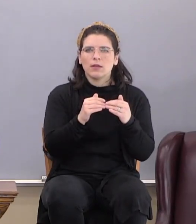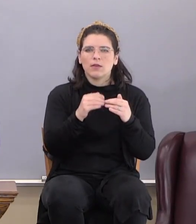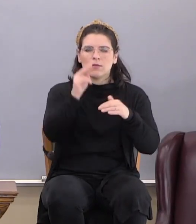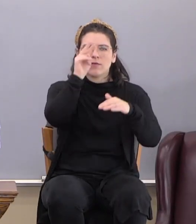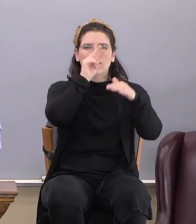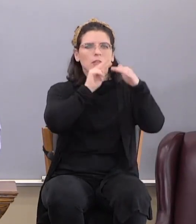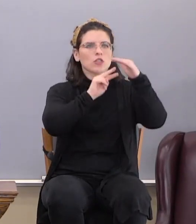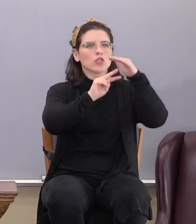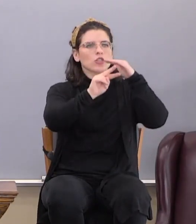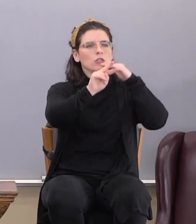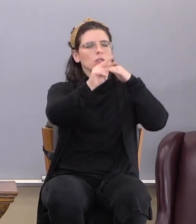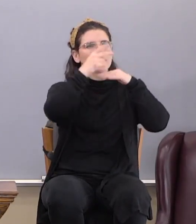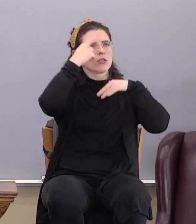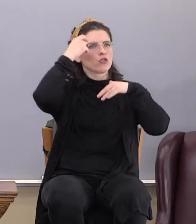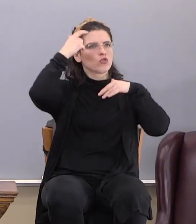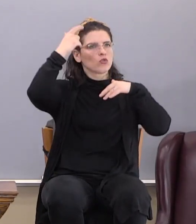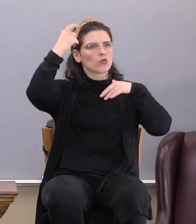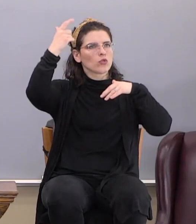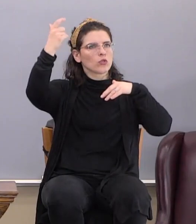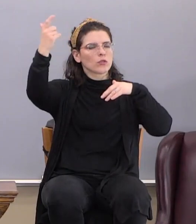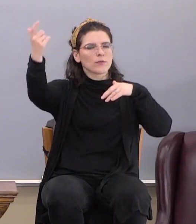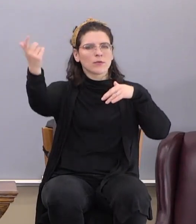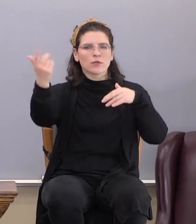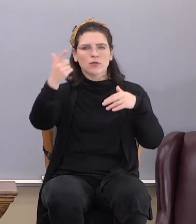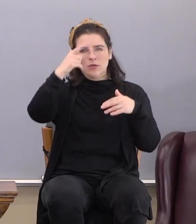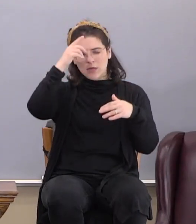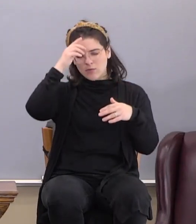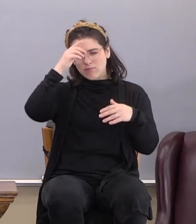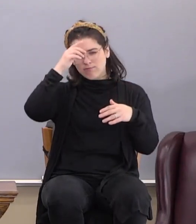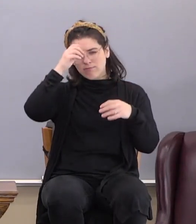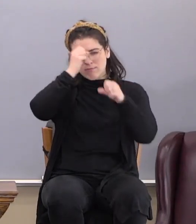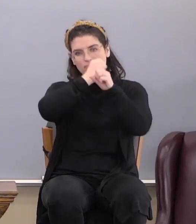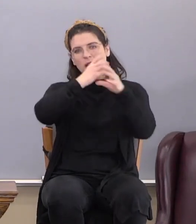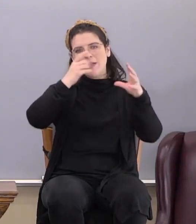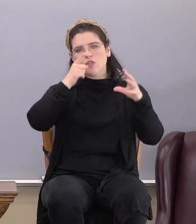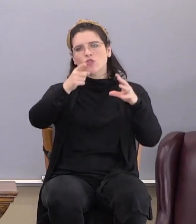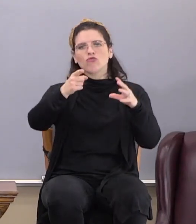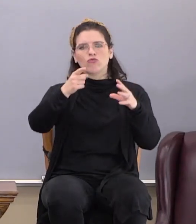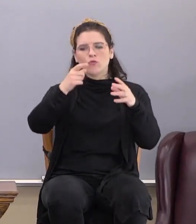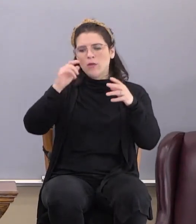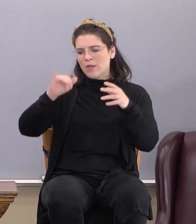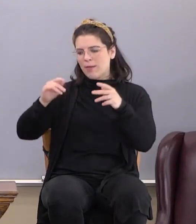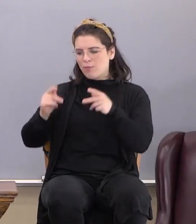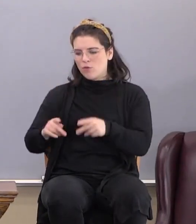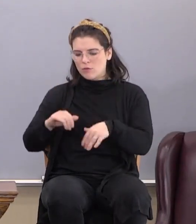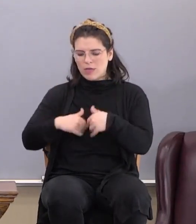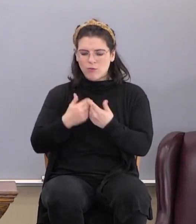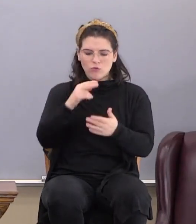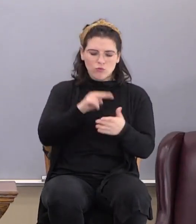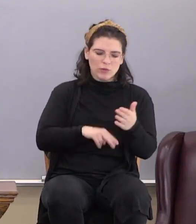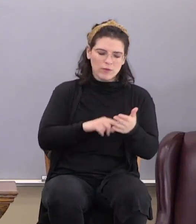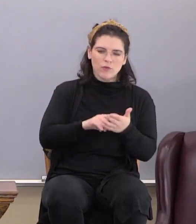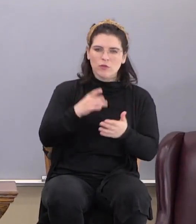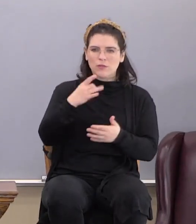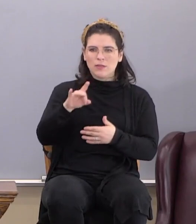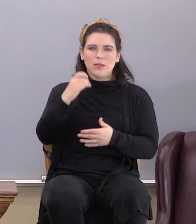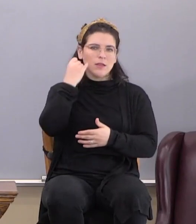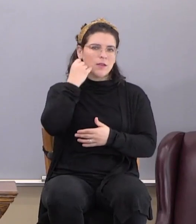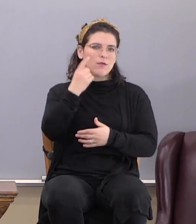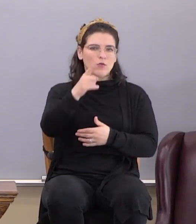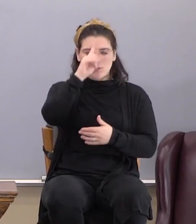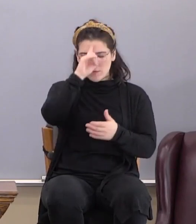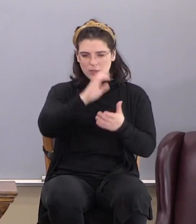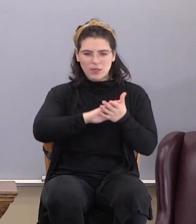visions and dreams. Now, so pretend you're one of those. How would you read verse 18? If you believe in visions